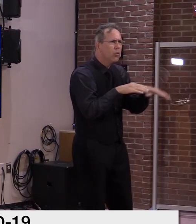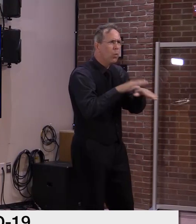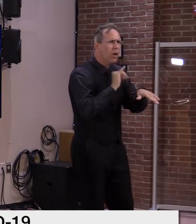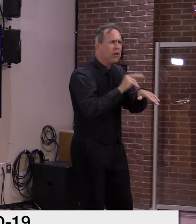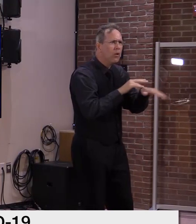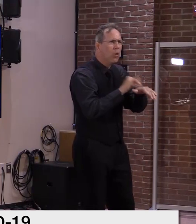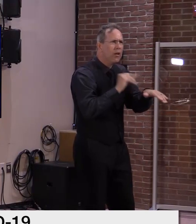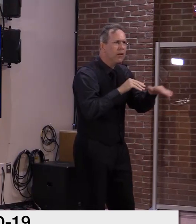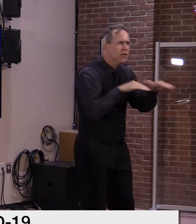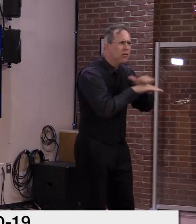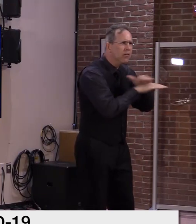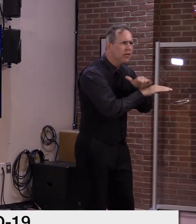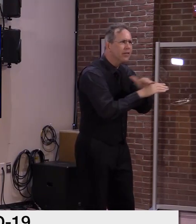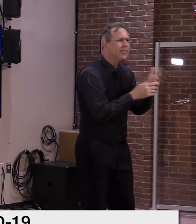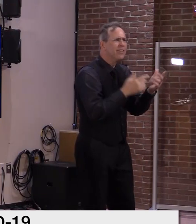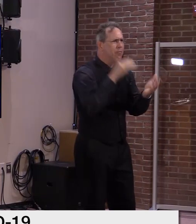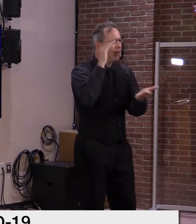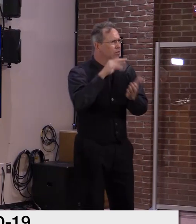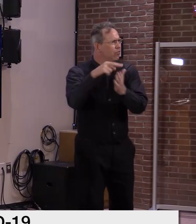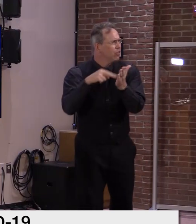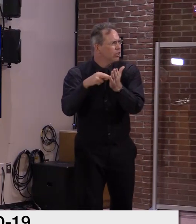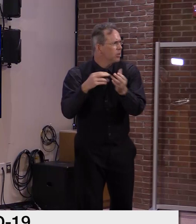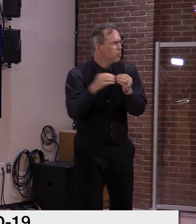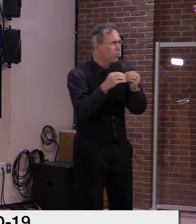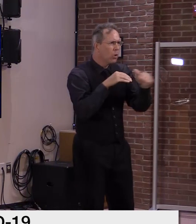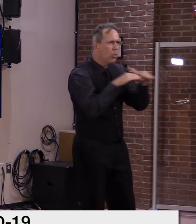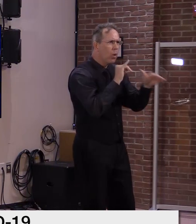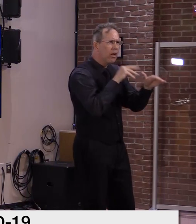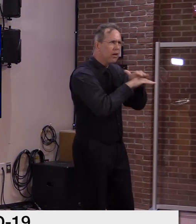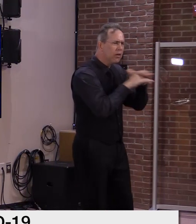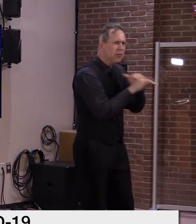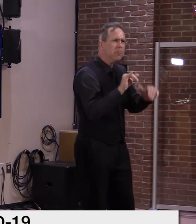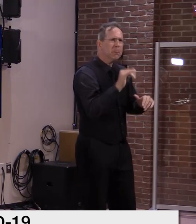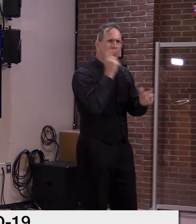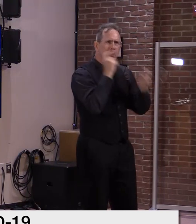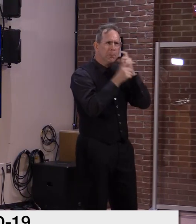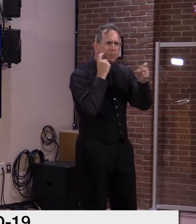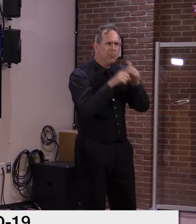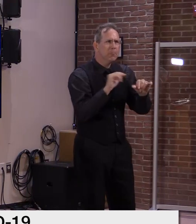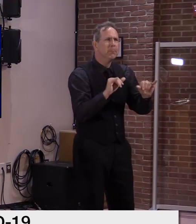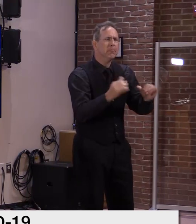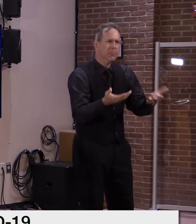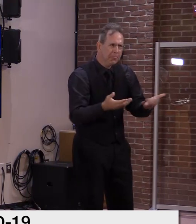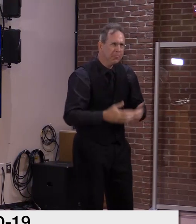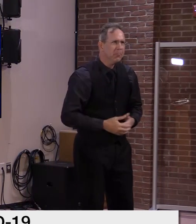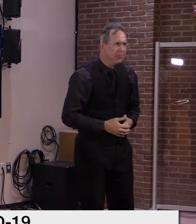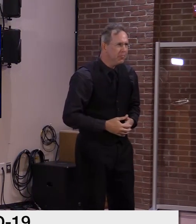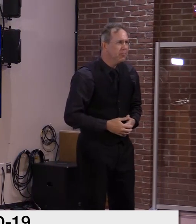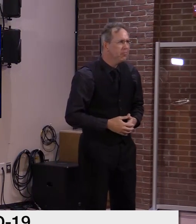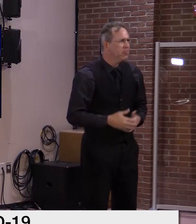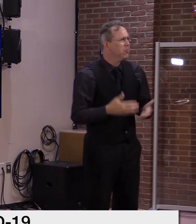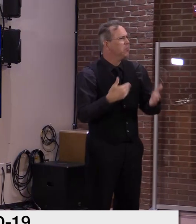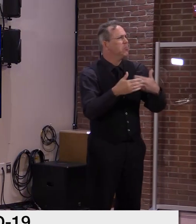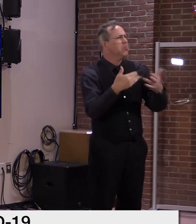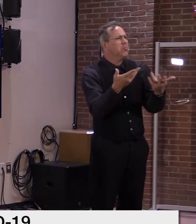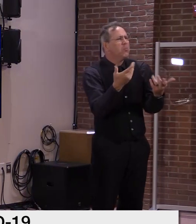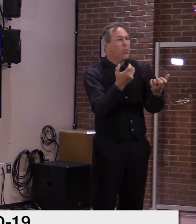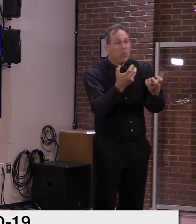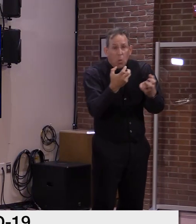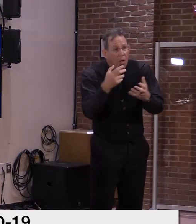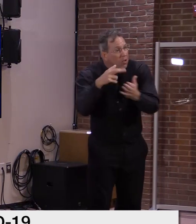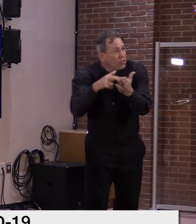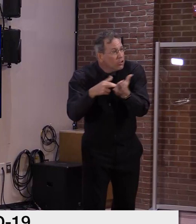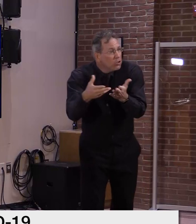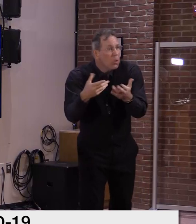walk-in opportunities. This is one of those times when it doesn't matter how you go about getting vaccinated,